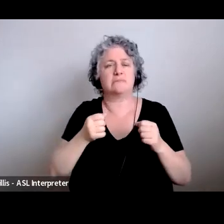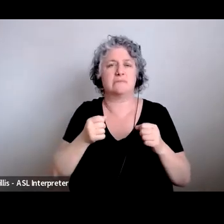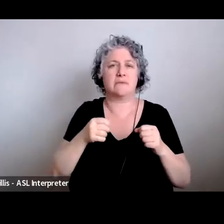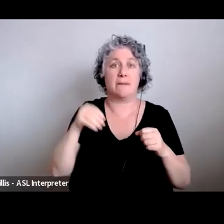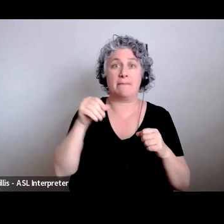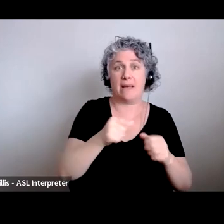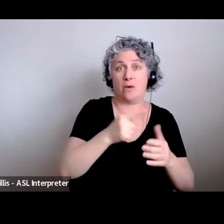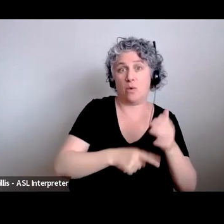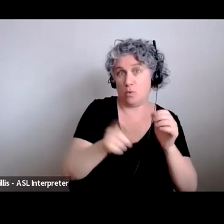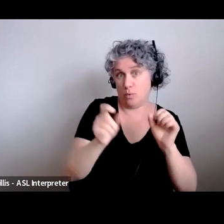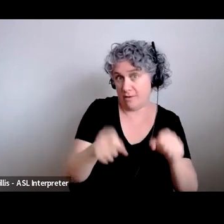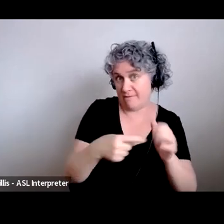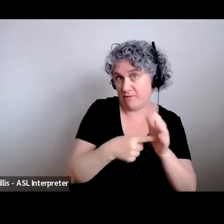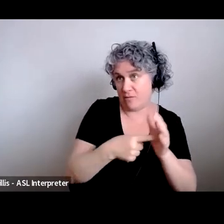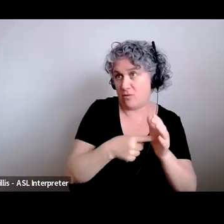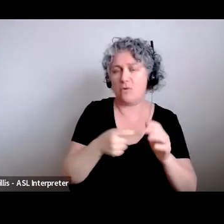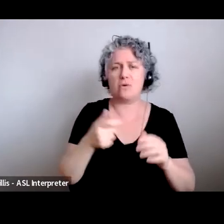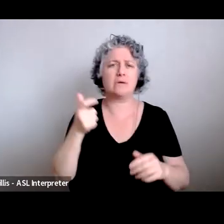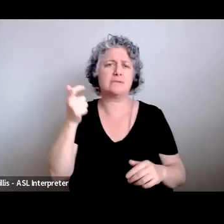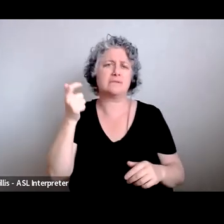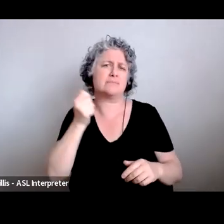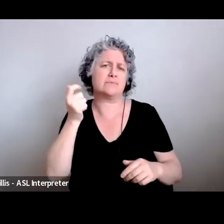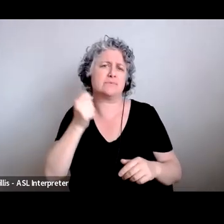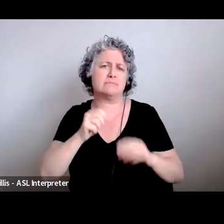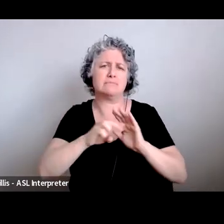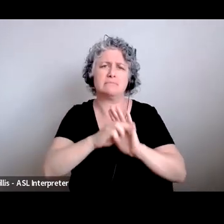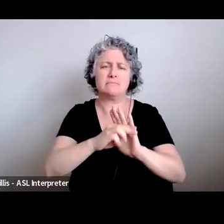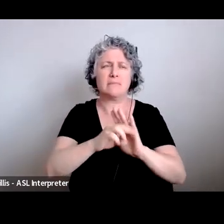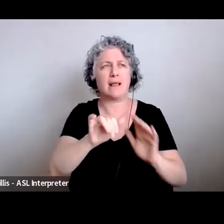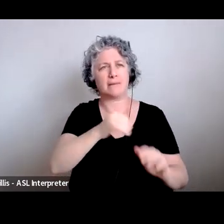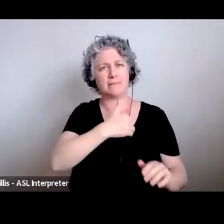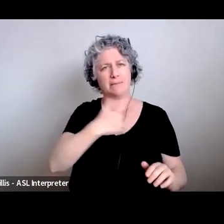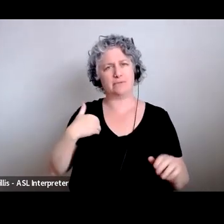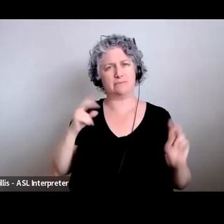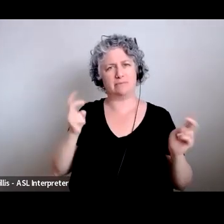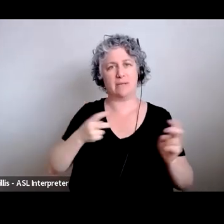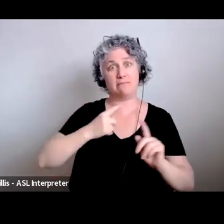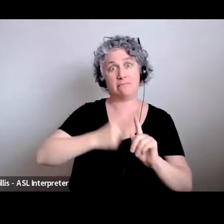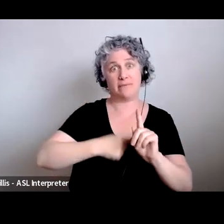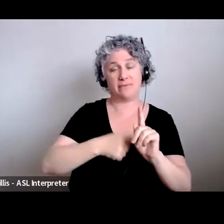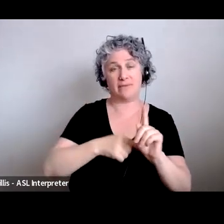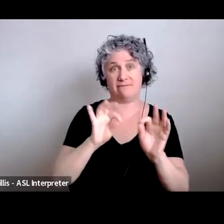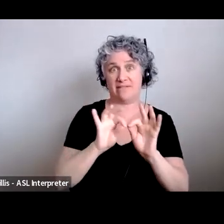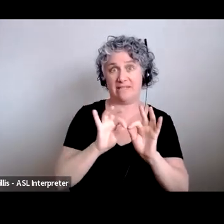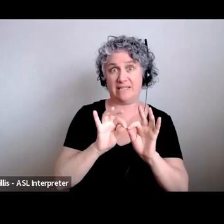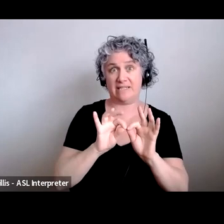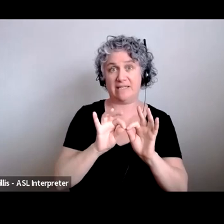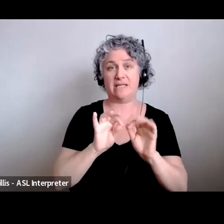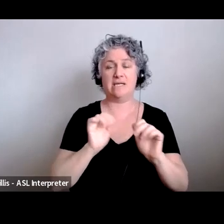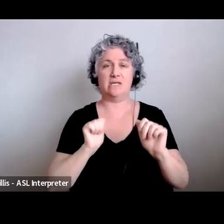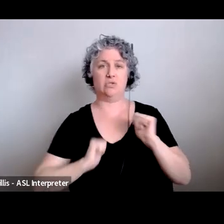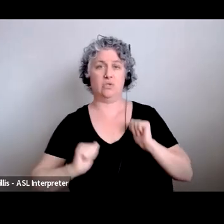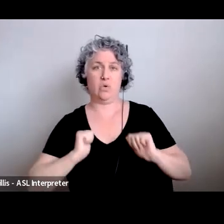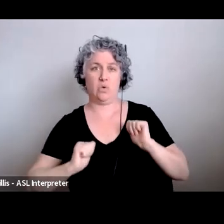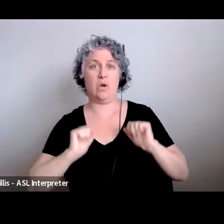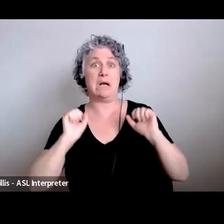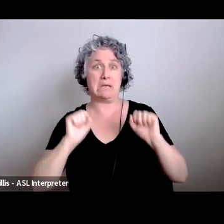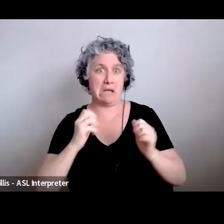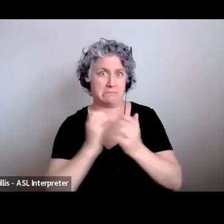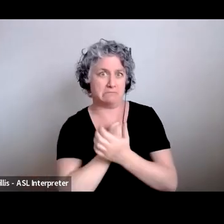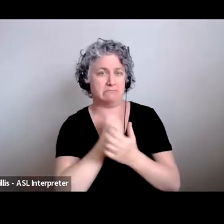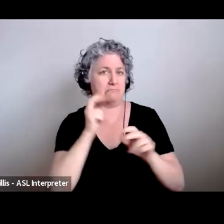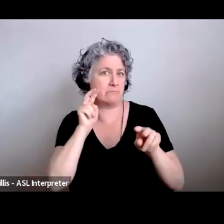Subscription models that are more like a membership model, saying with a monthly fee, these are the shows that you have access to. So I